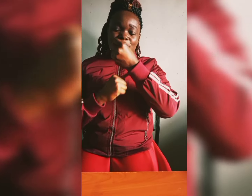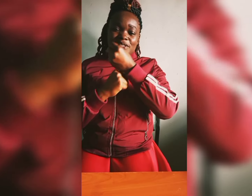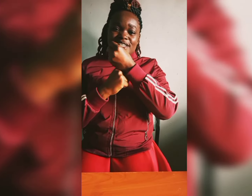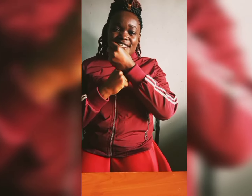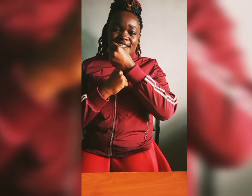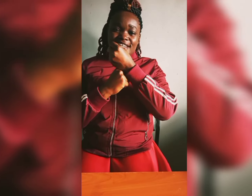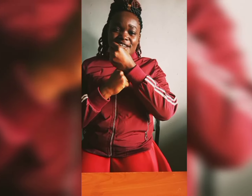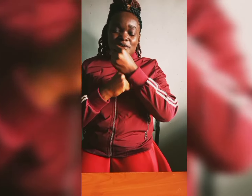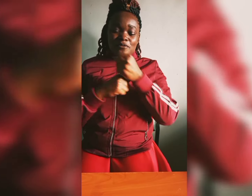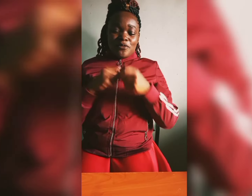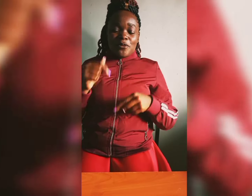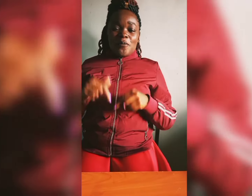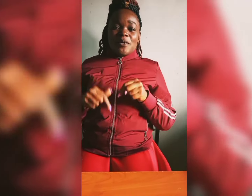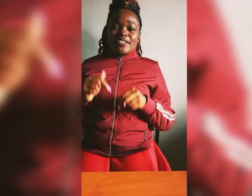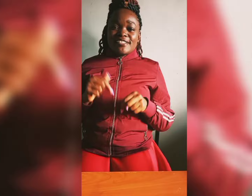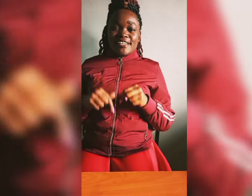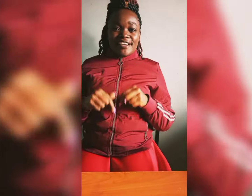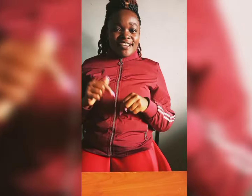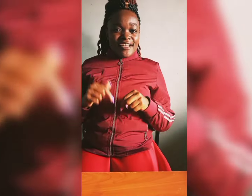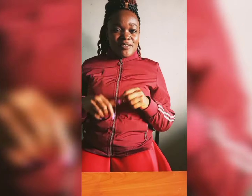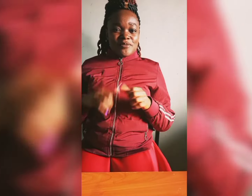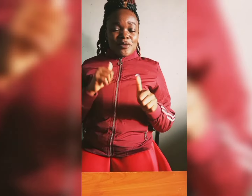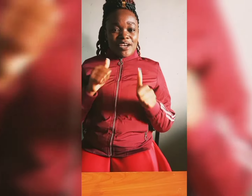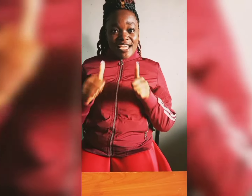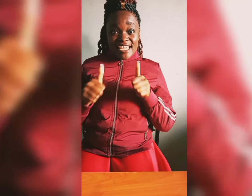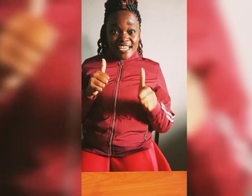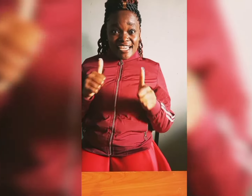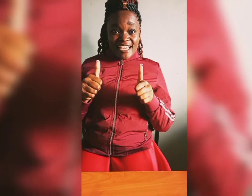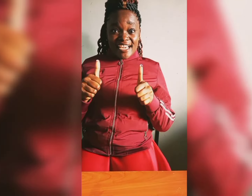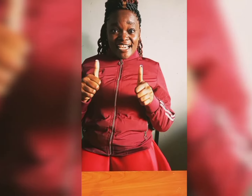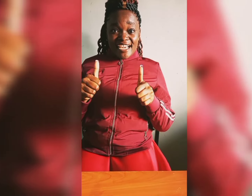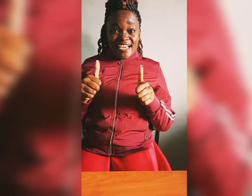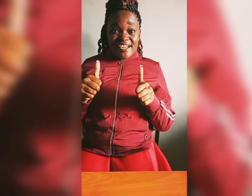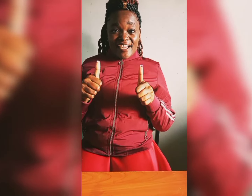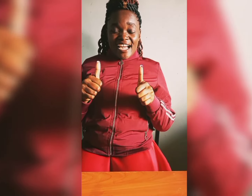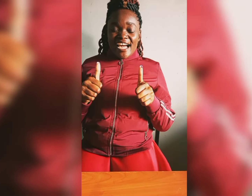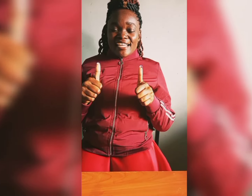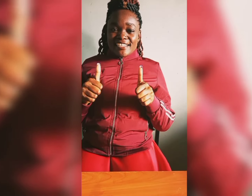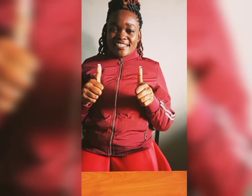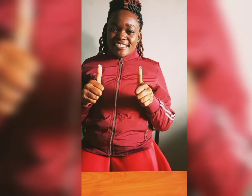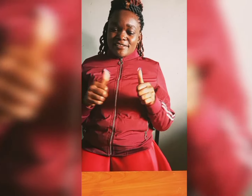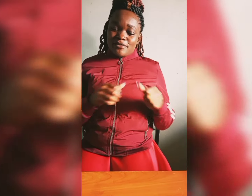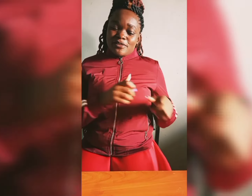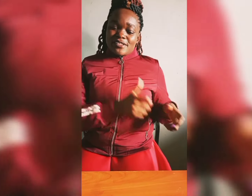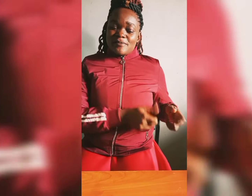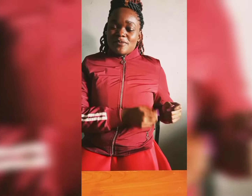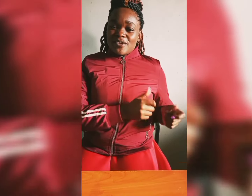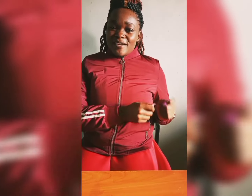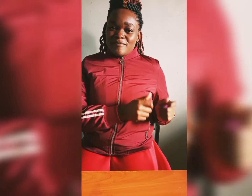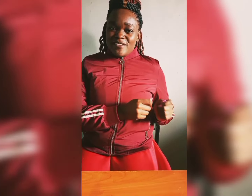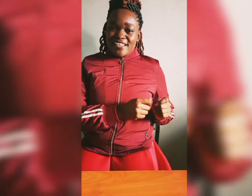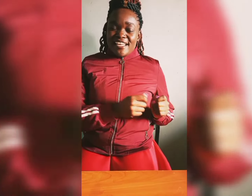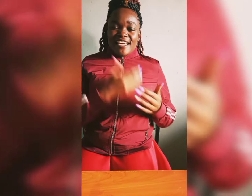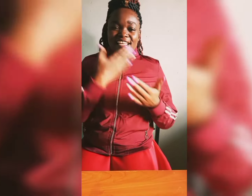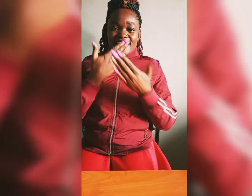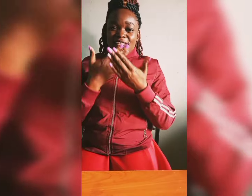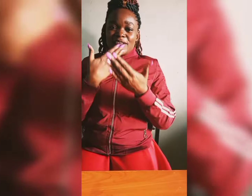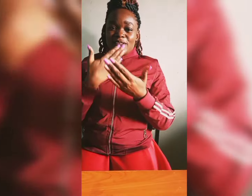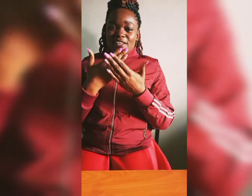support, for commenting, for liking, and for subscribing. Thank you. Thank